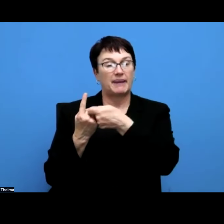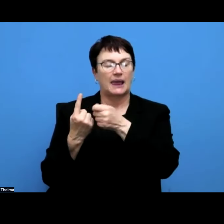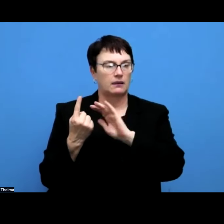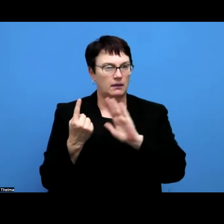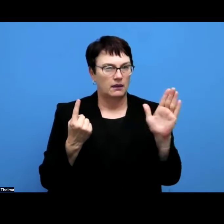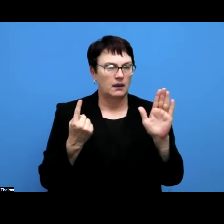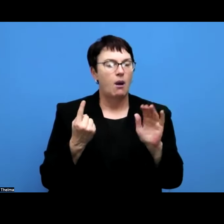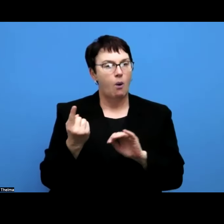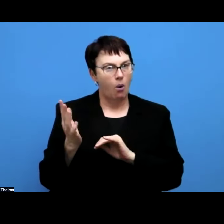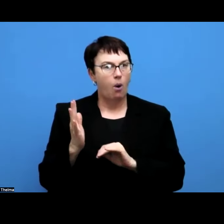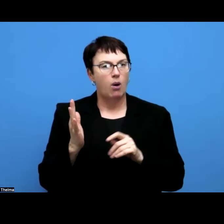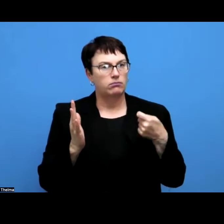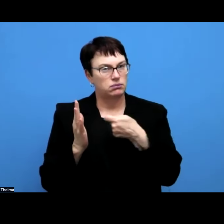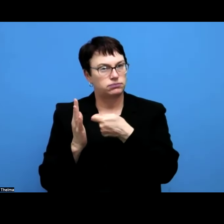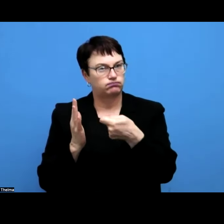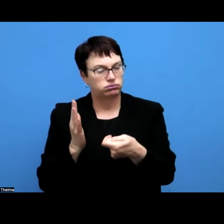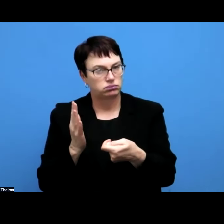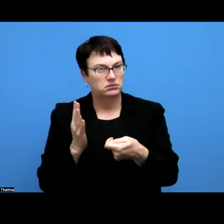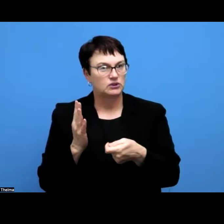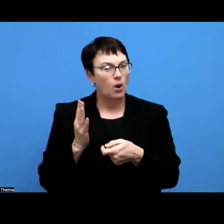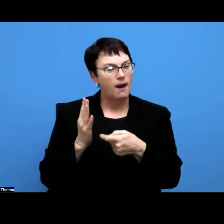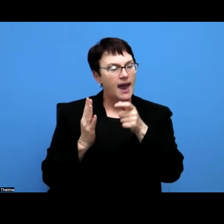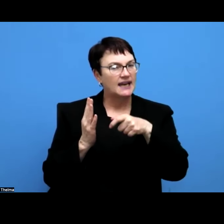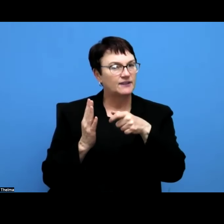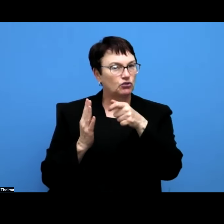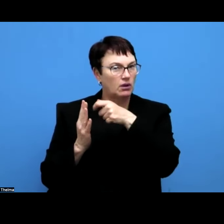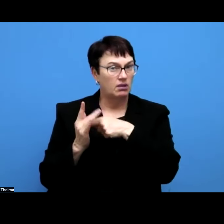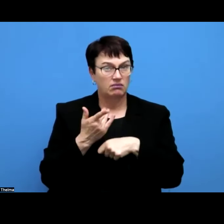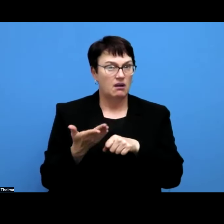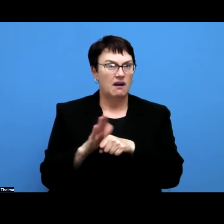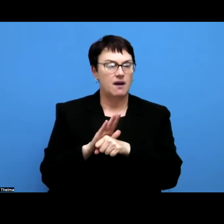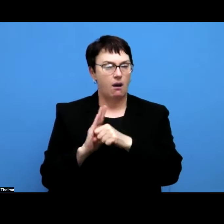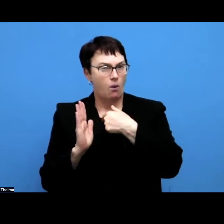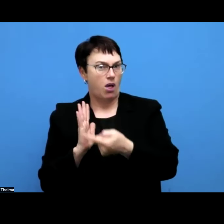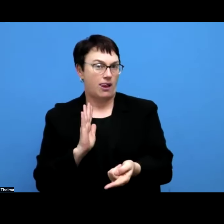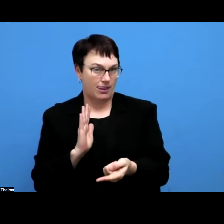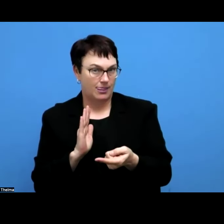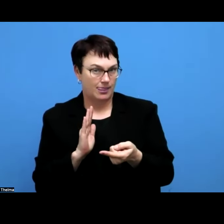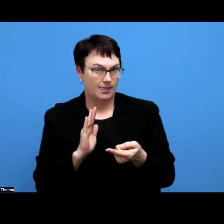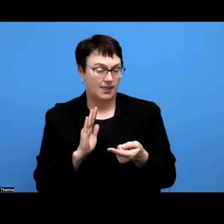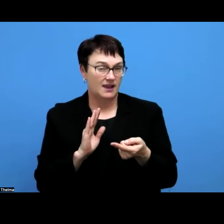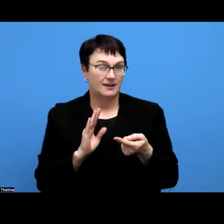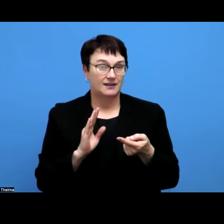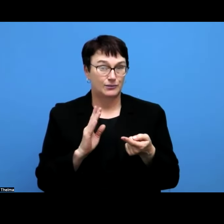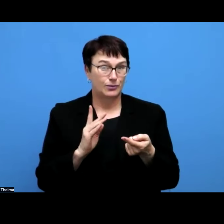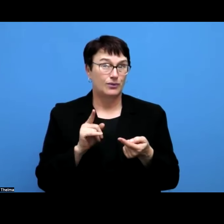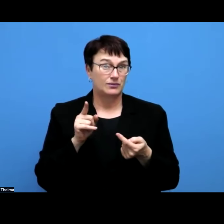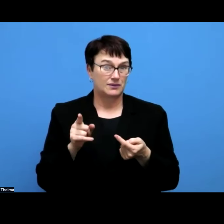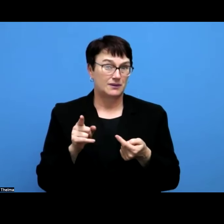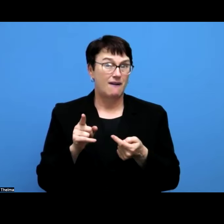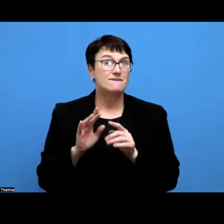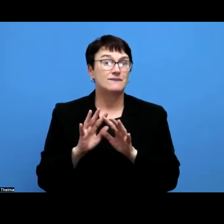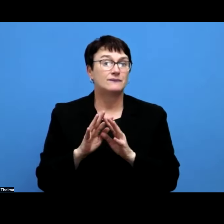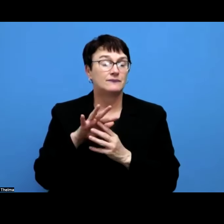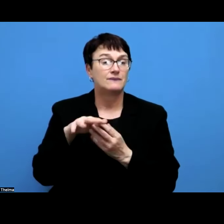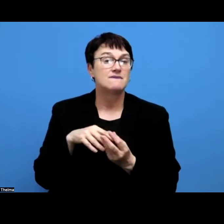contribution on individual basis and would cover for the whole household. And so in this case, families often relied on